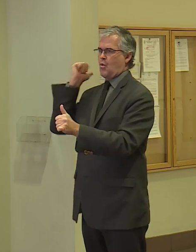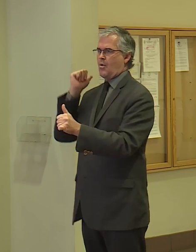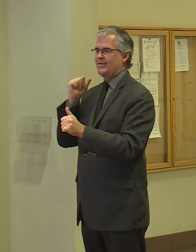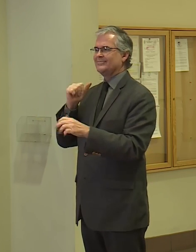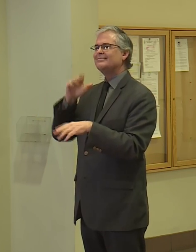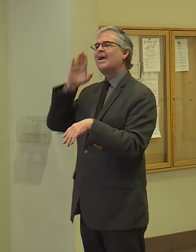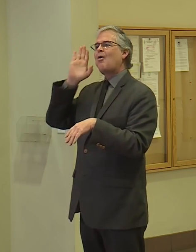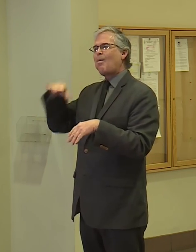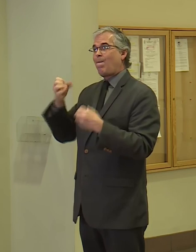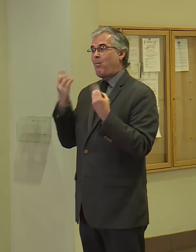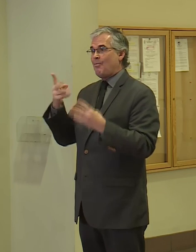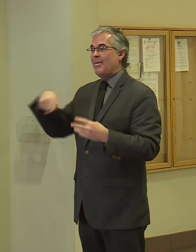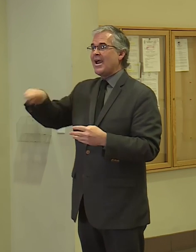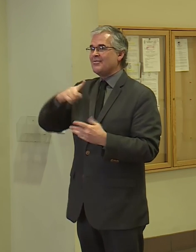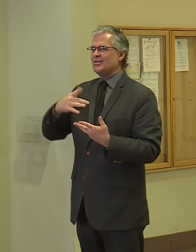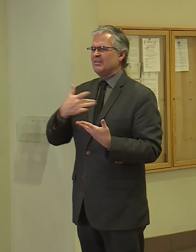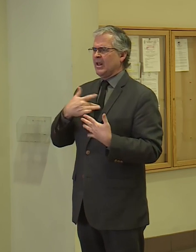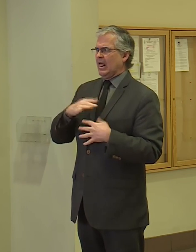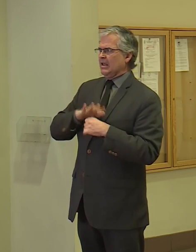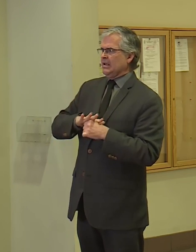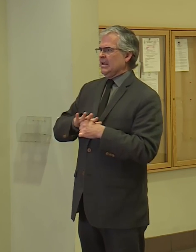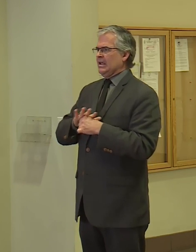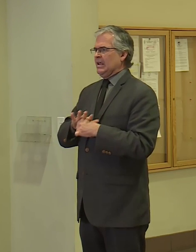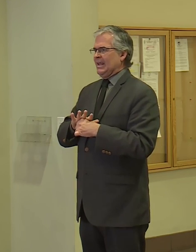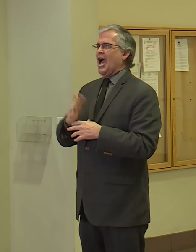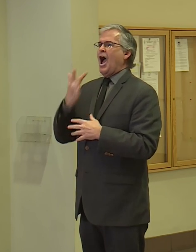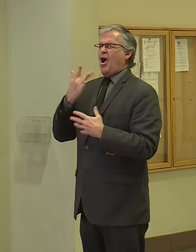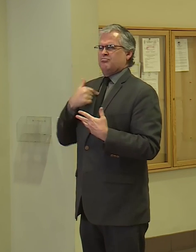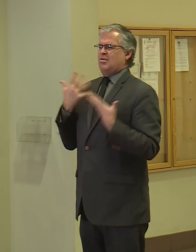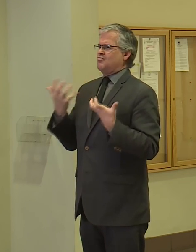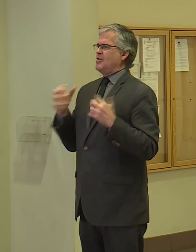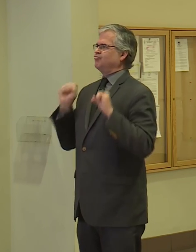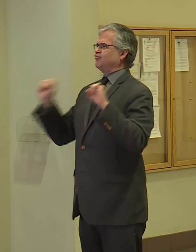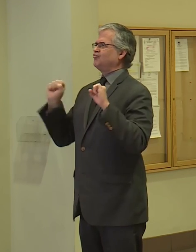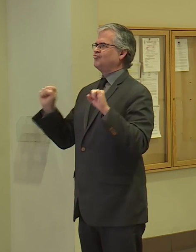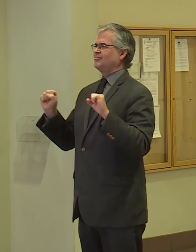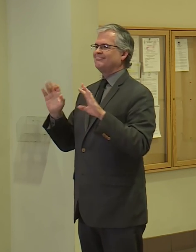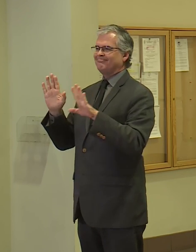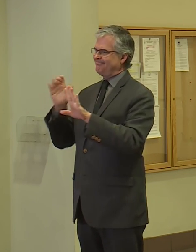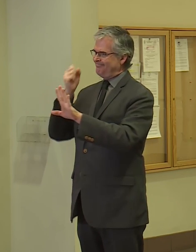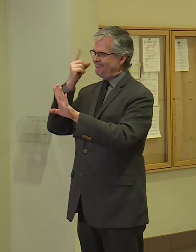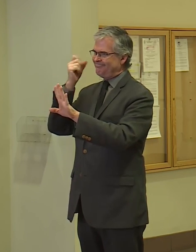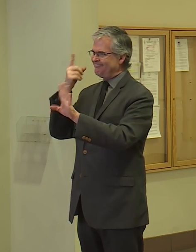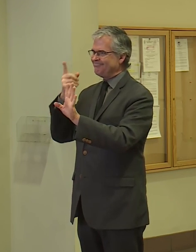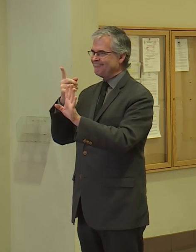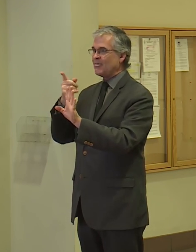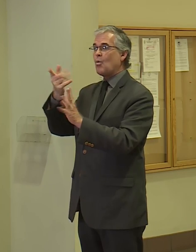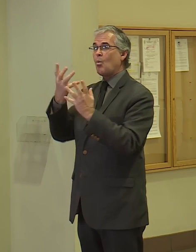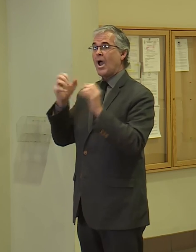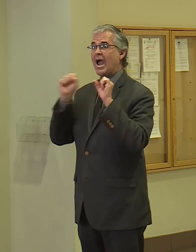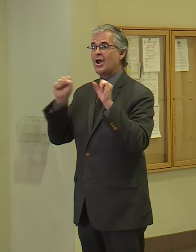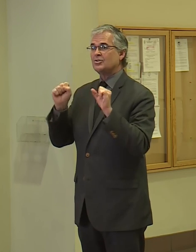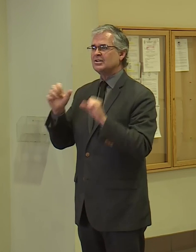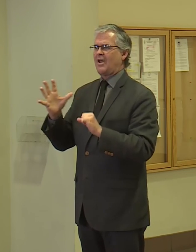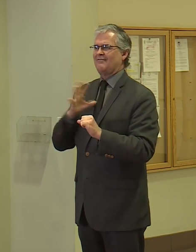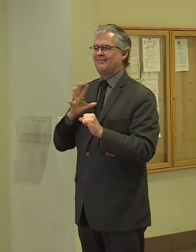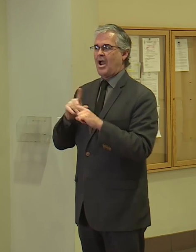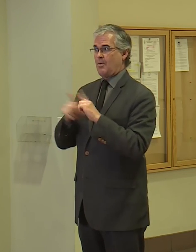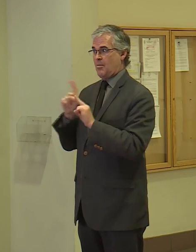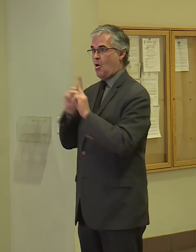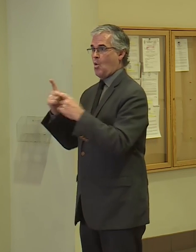seek to release that comes from the fitness center until this risk goes away find other ways to exercise such as